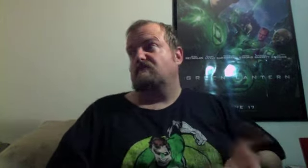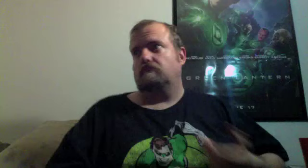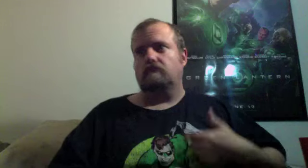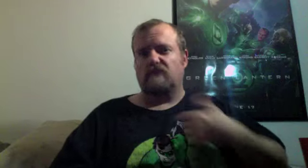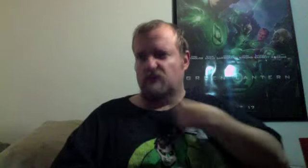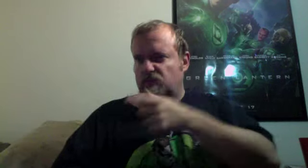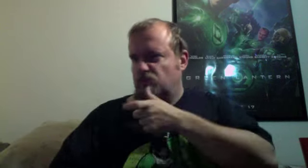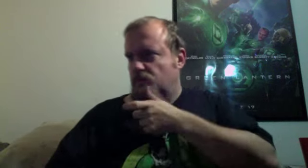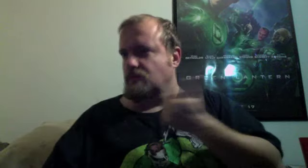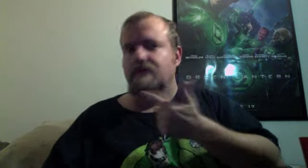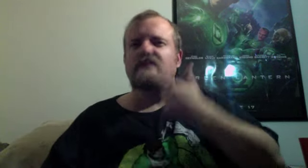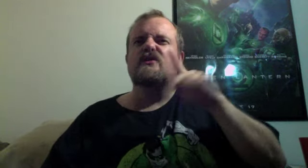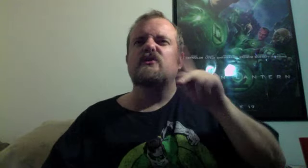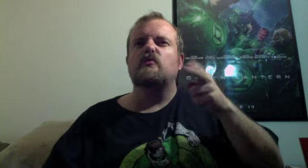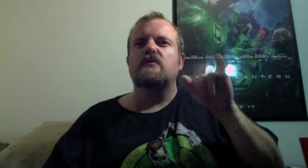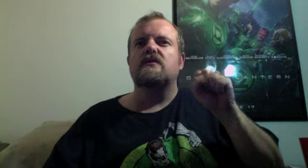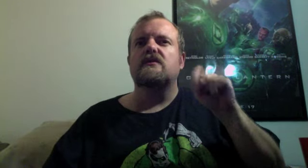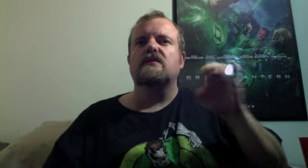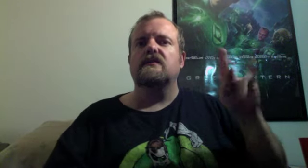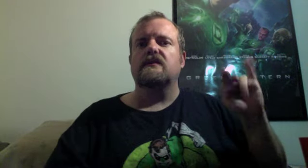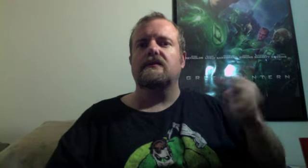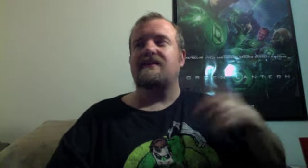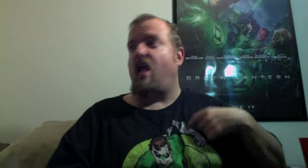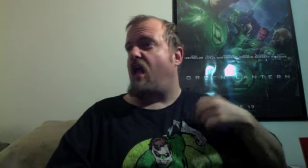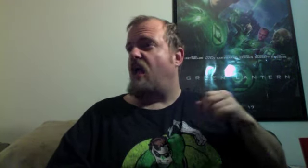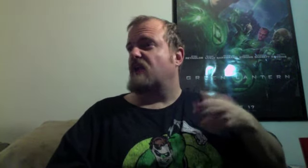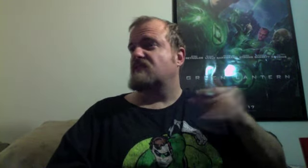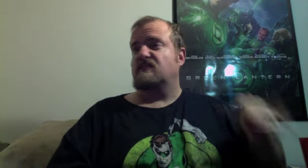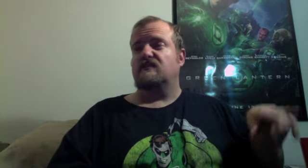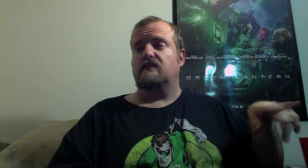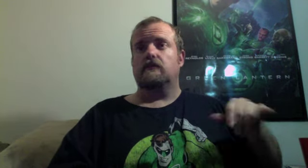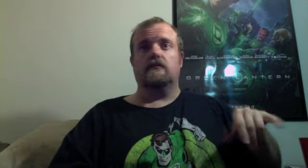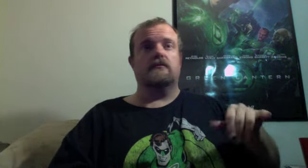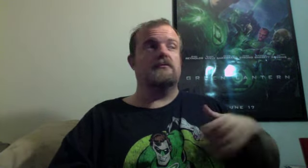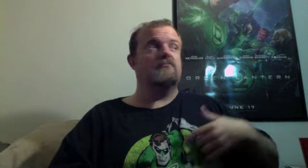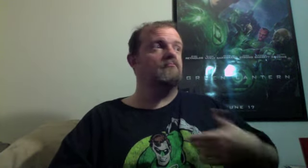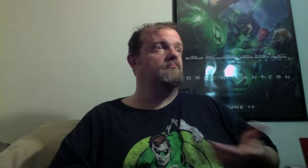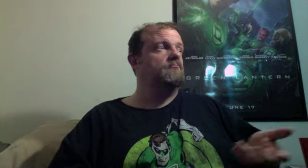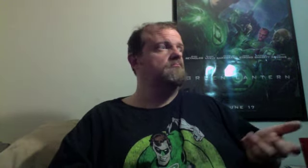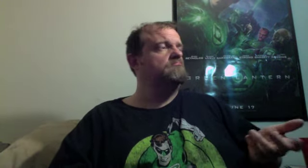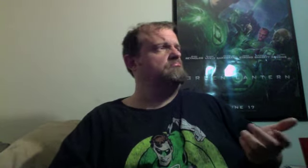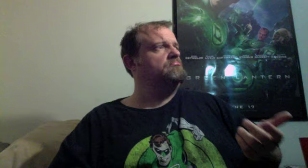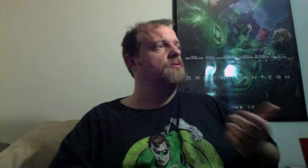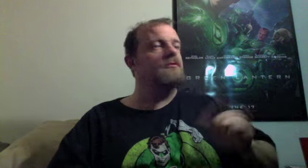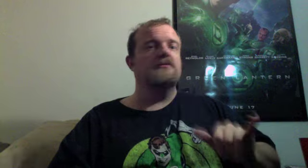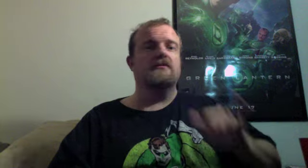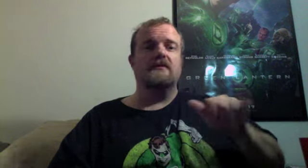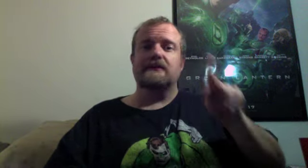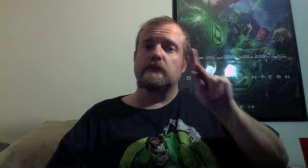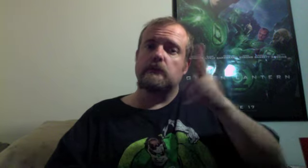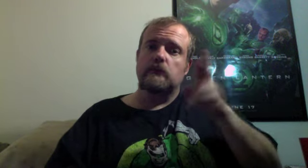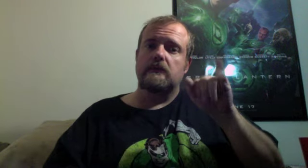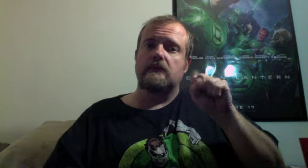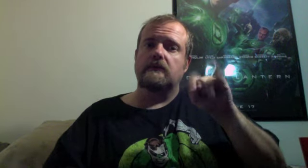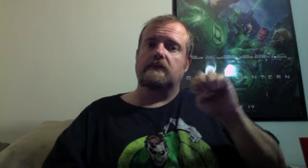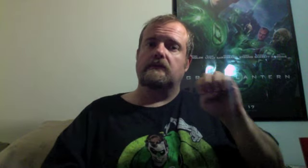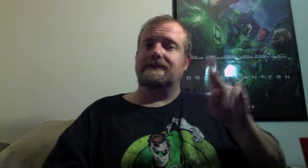time he gently applies each overlay to the spur, the solder has cooled and solidified, so he warms the steel with a torch